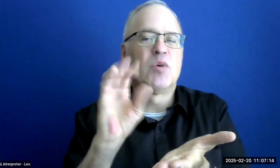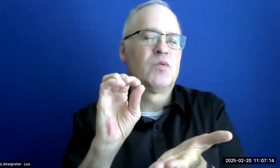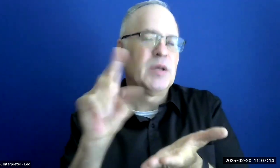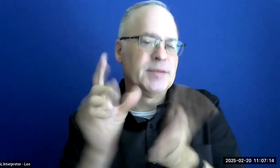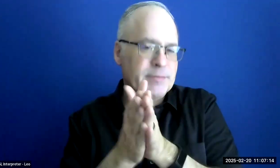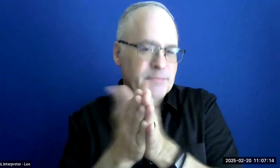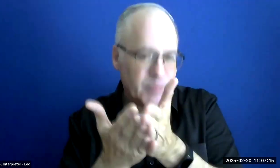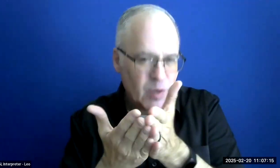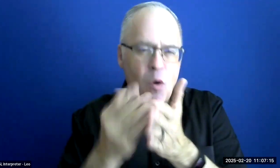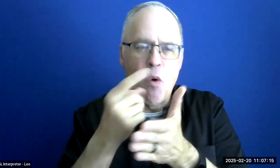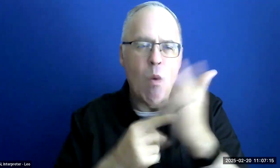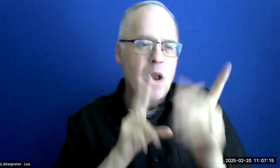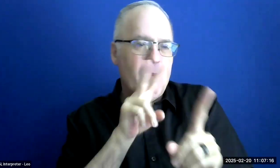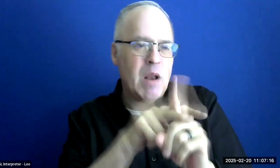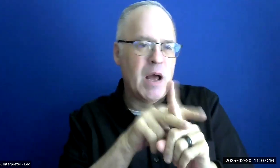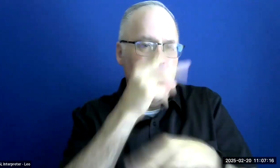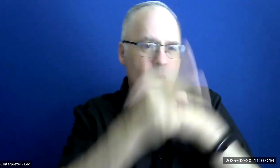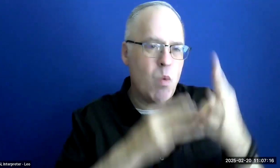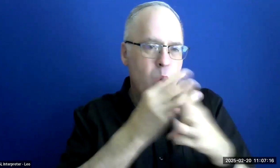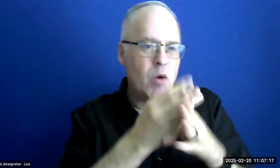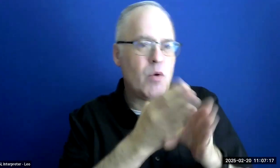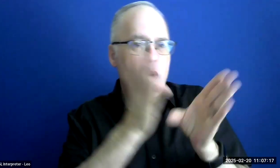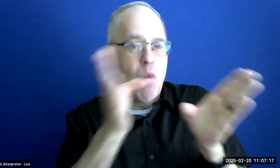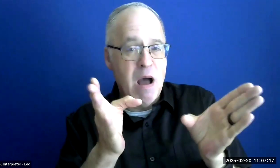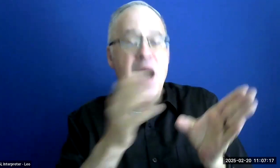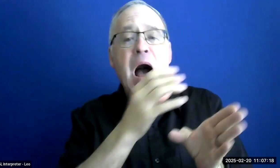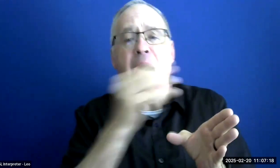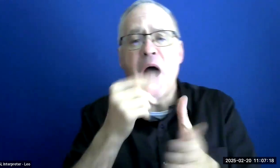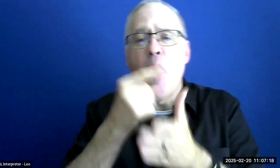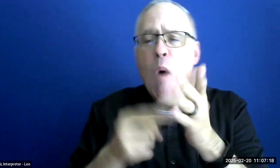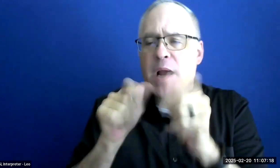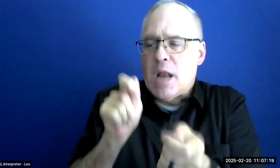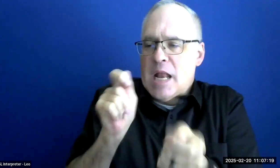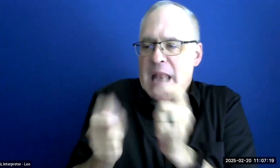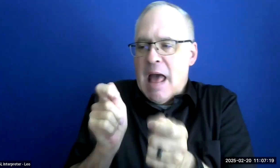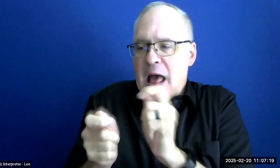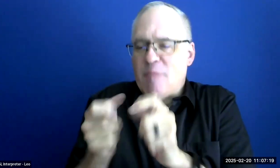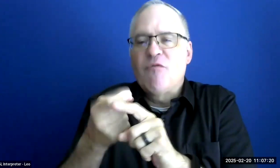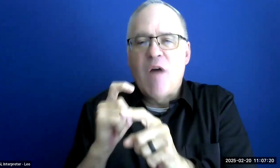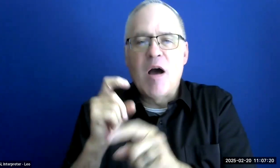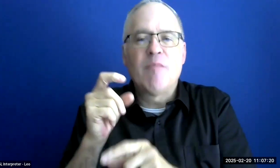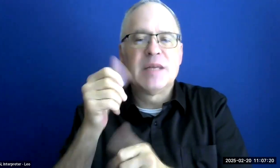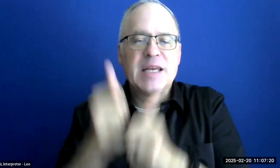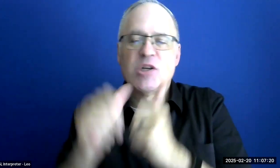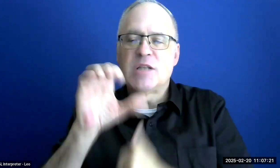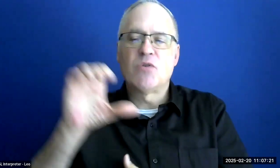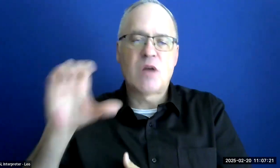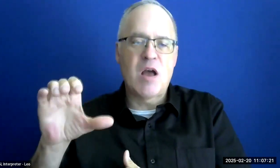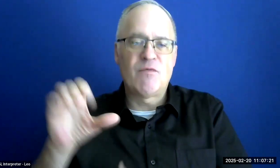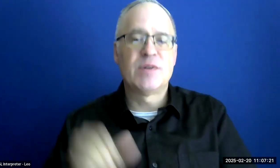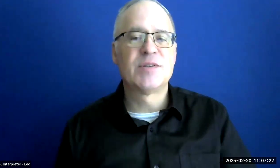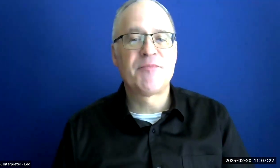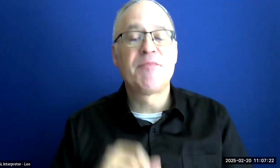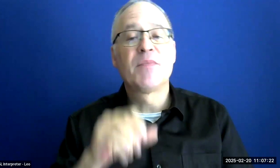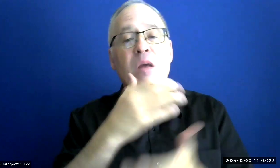what applies worldwide and what can be adapted by the various central conferences. Part 6, which deals with